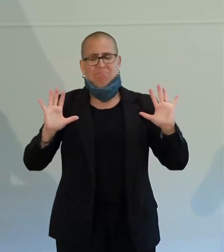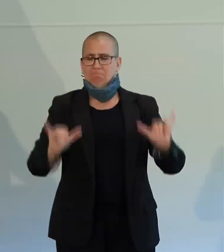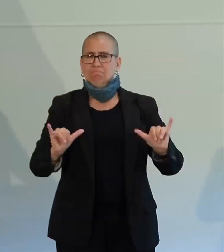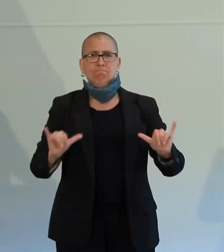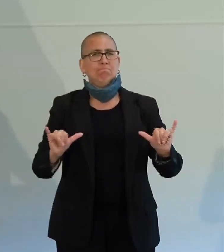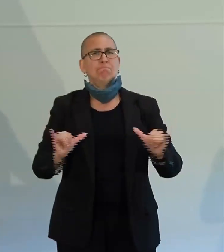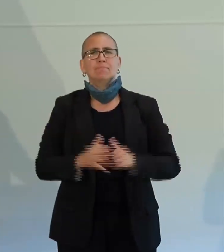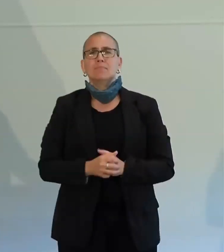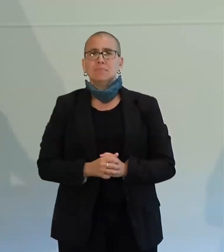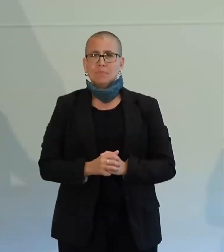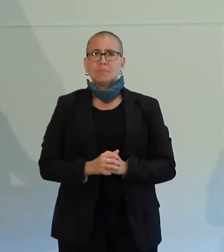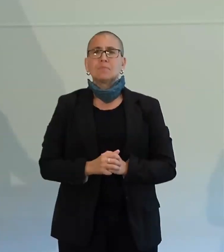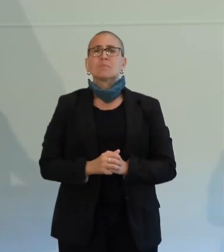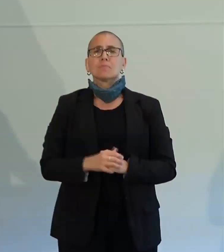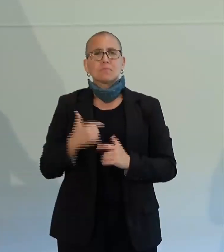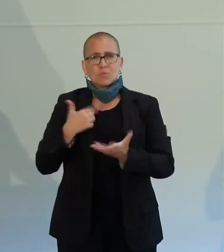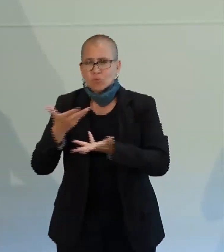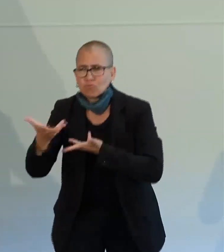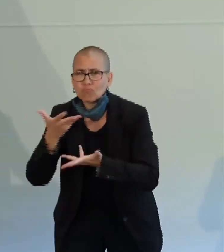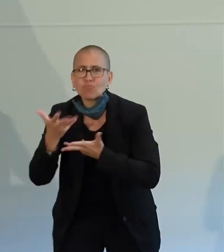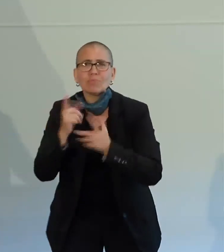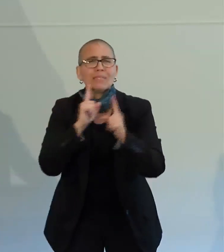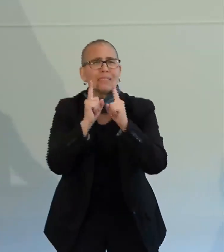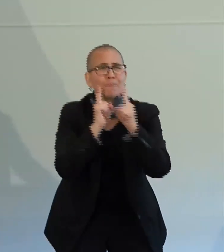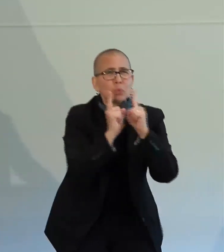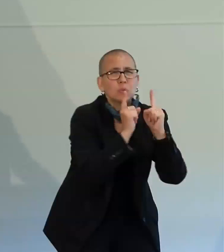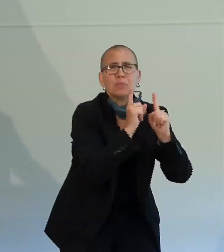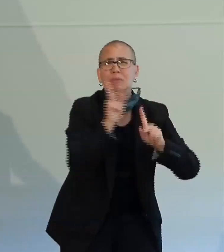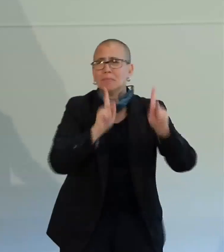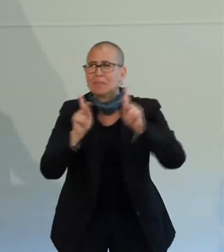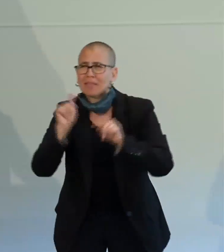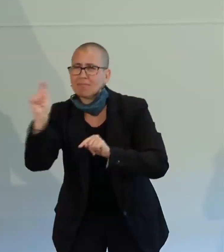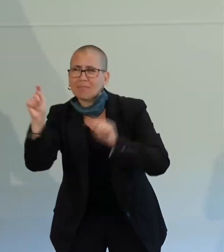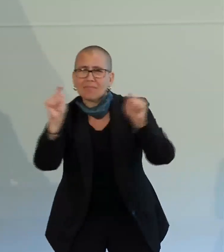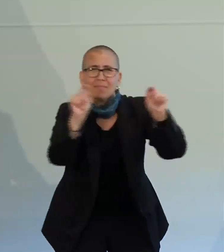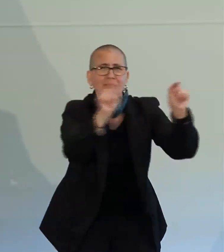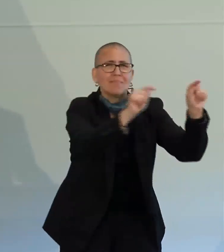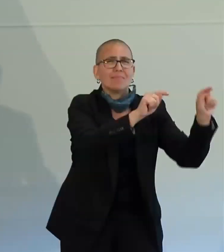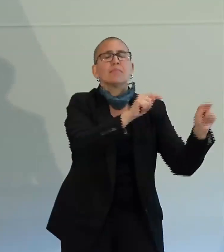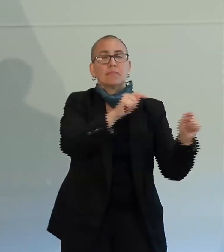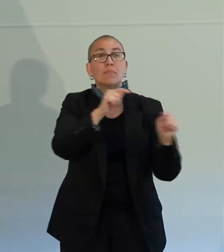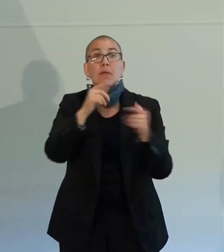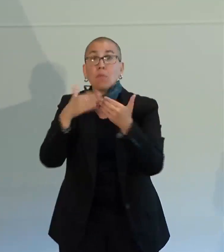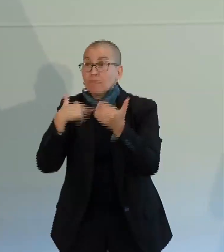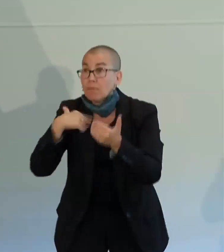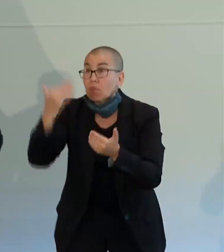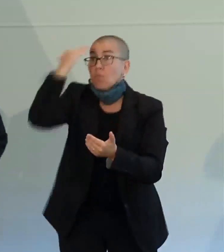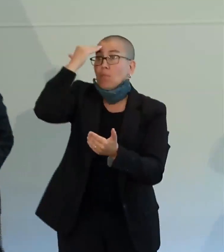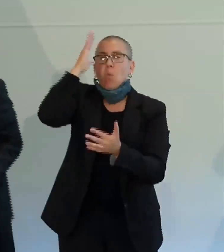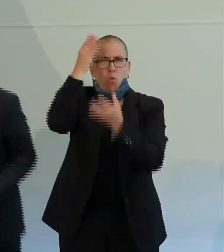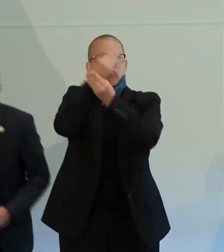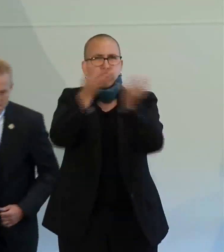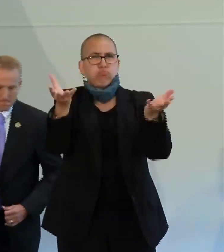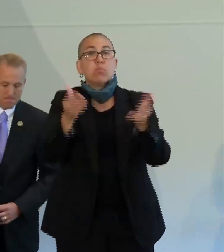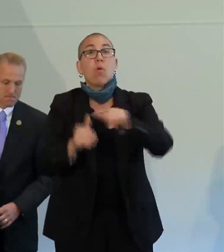interviewed numerous individuals in this case, and additional information will be provided as we move forward. Here, General, do you have the folks you need to do this,